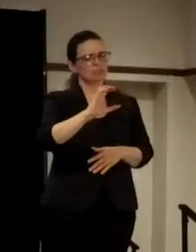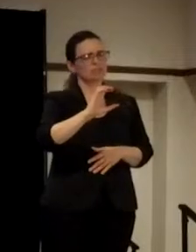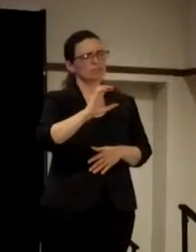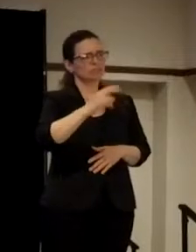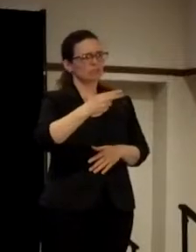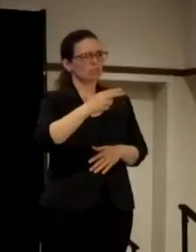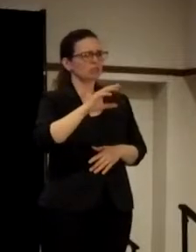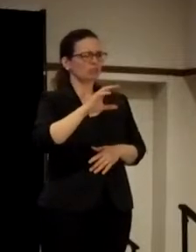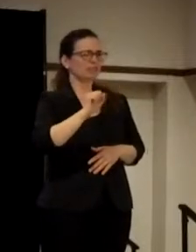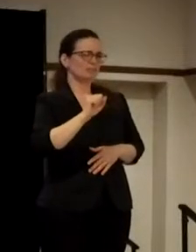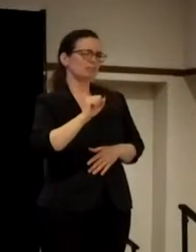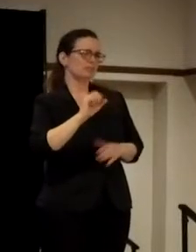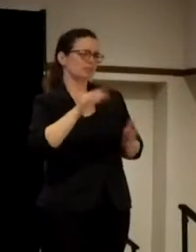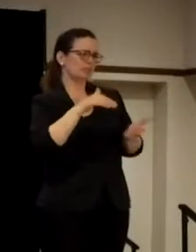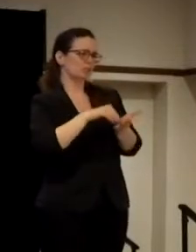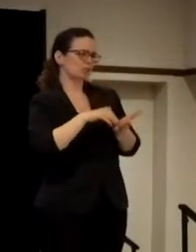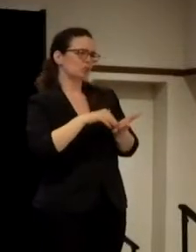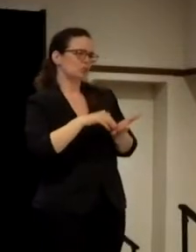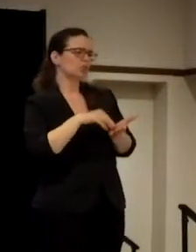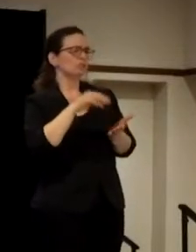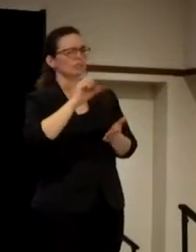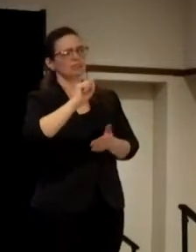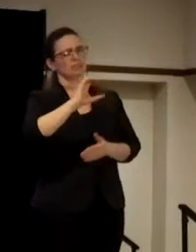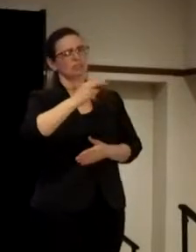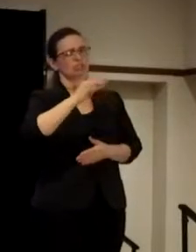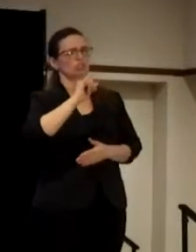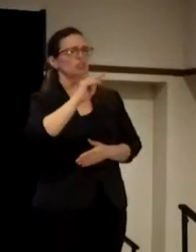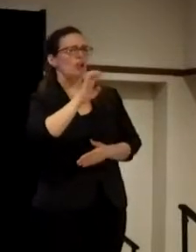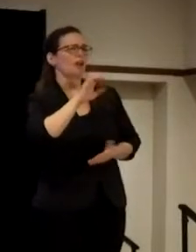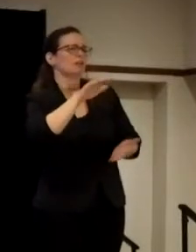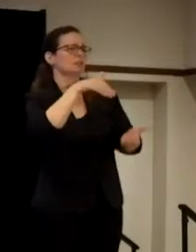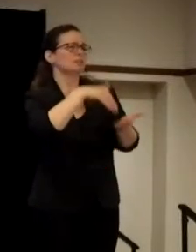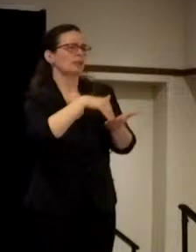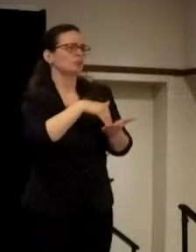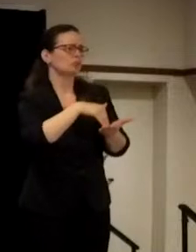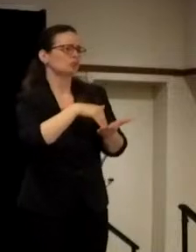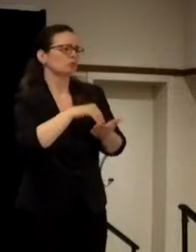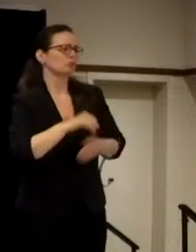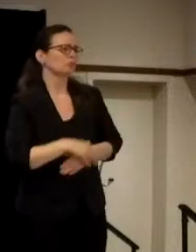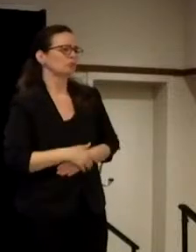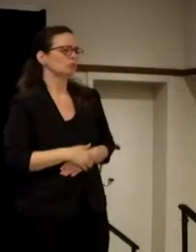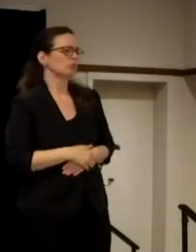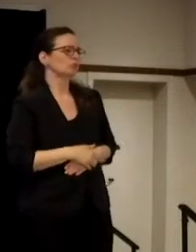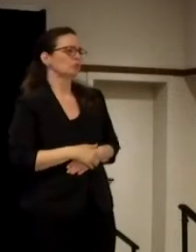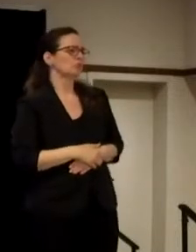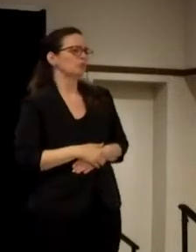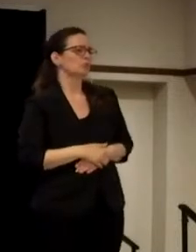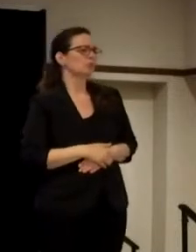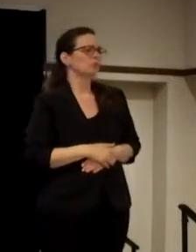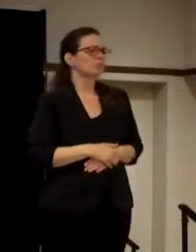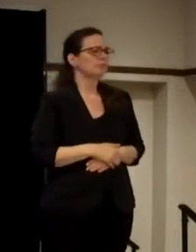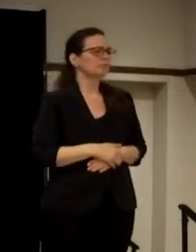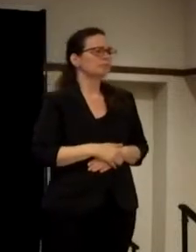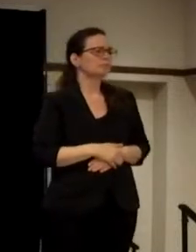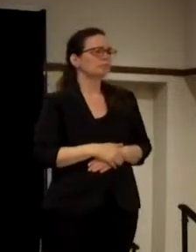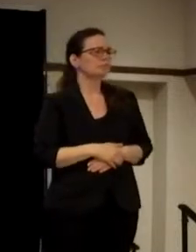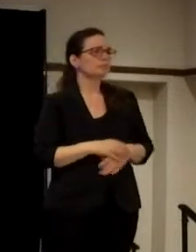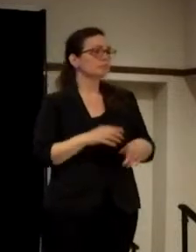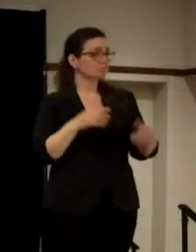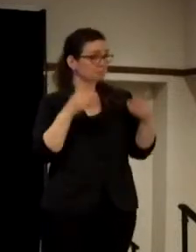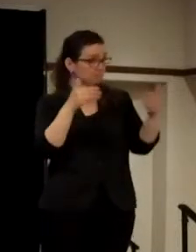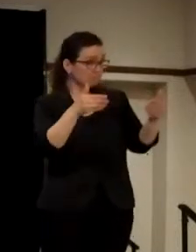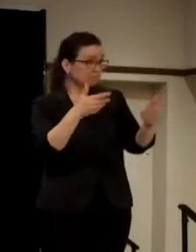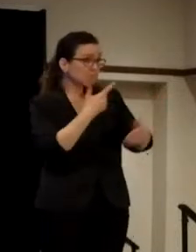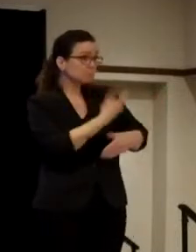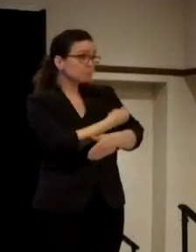the state supply that they've asked for. Well, they didn't get it this week, so we're giving them vaccine. So Then yeah. update us. So